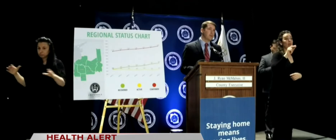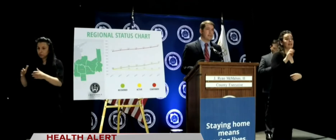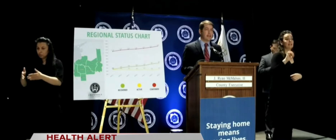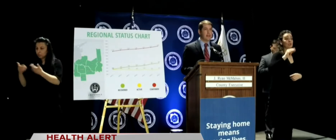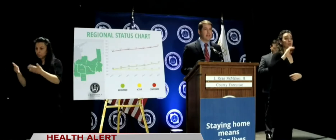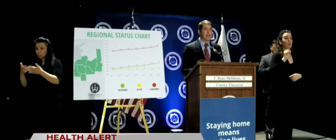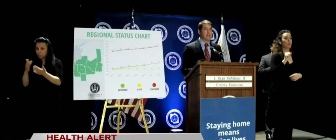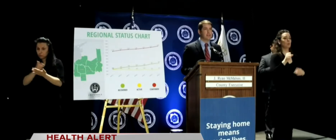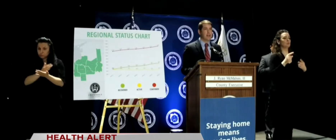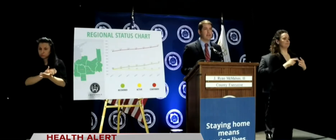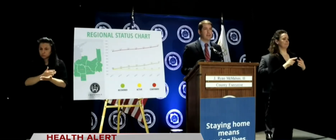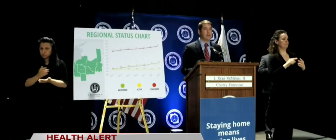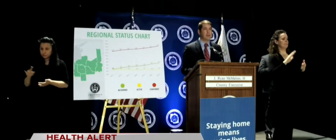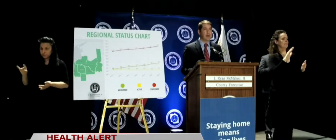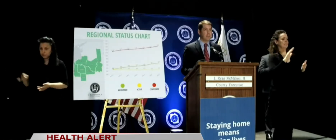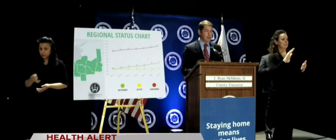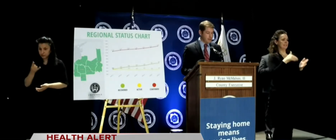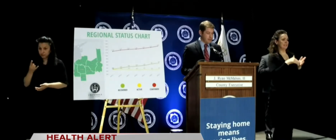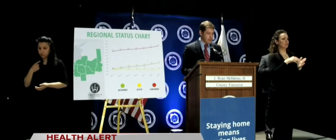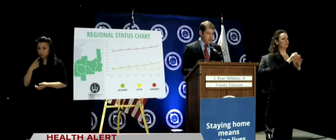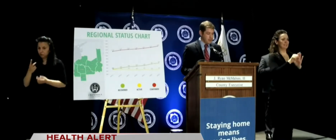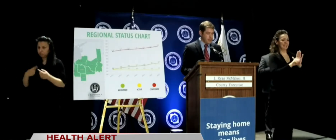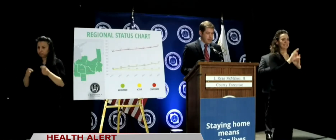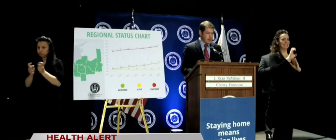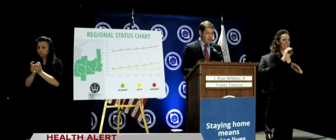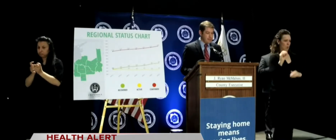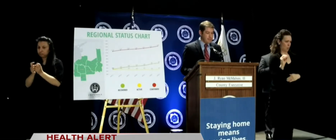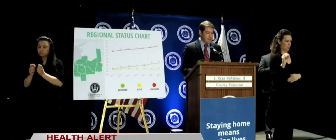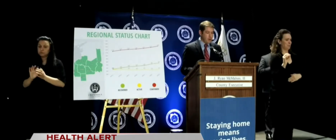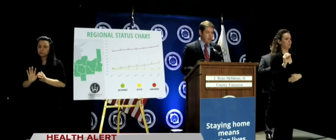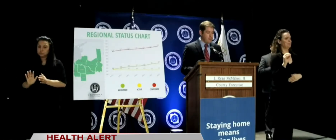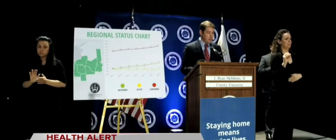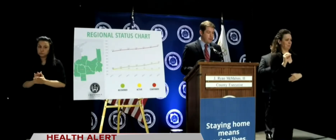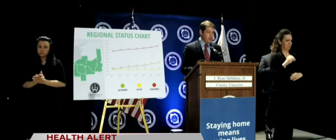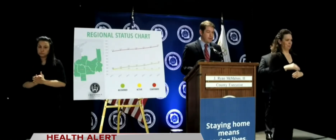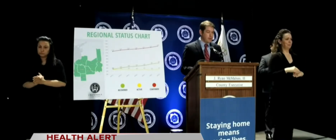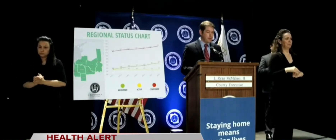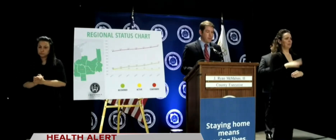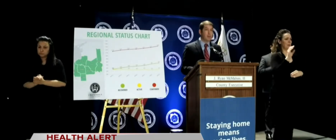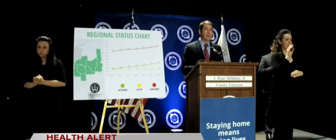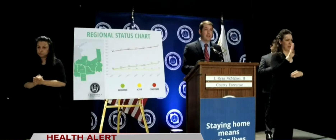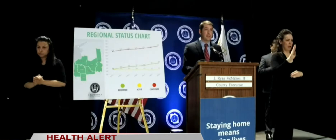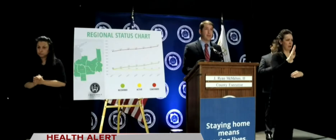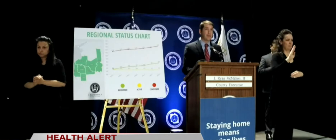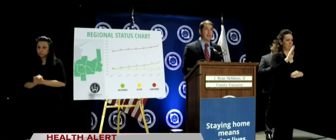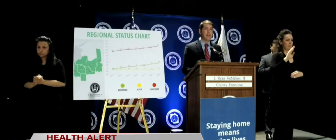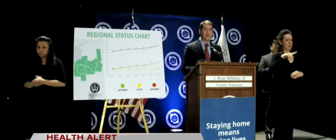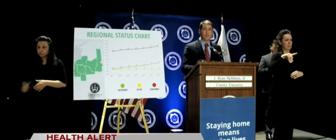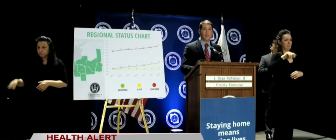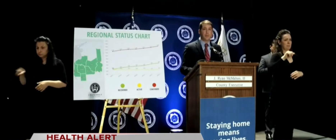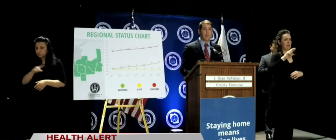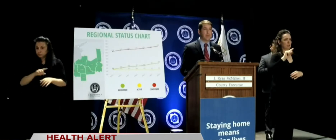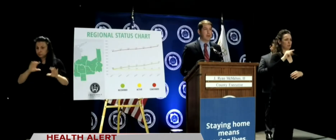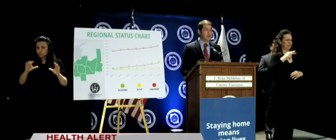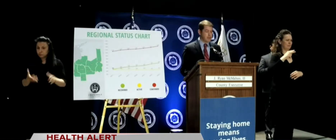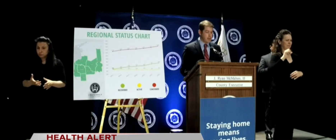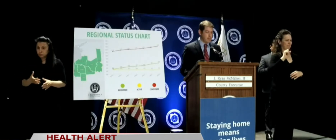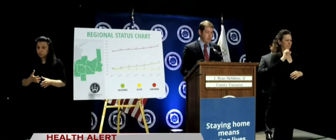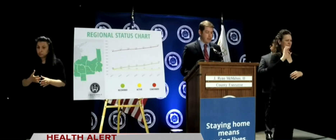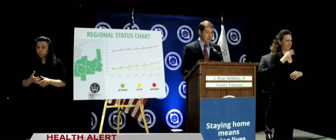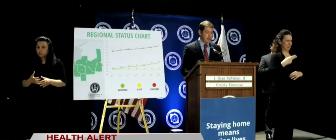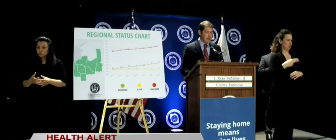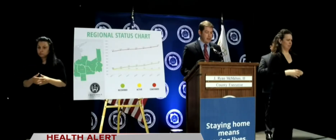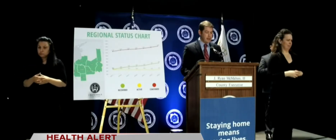as well as the county executive staff, including Bob Petrovich. Going forward, the group will complete its recommendations, which will be prepared to